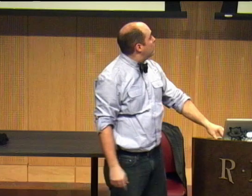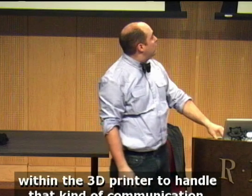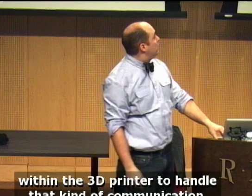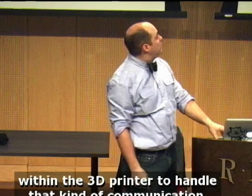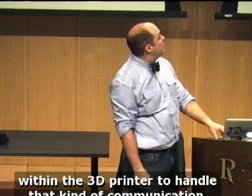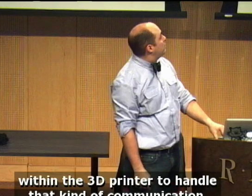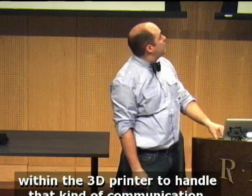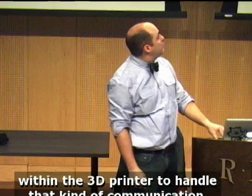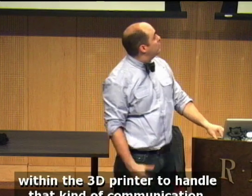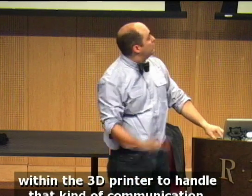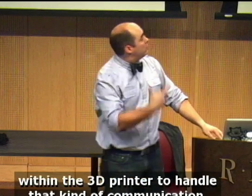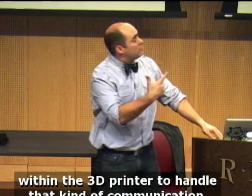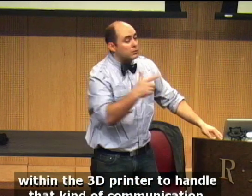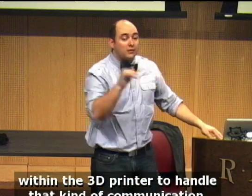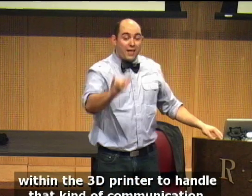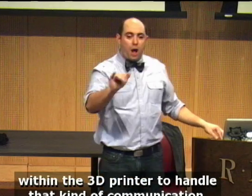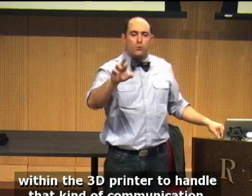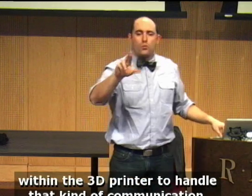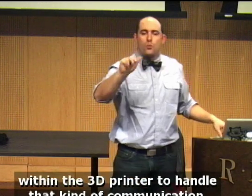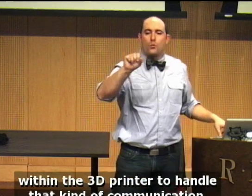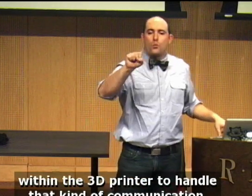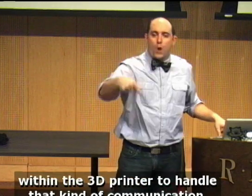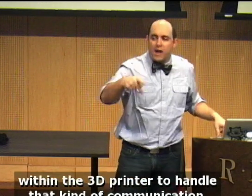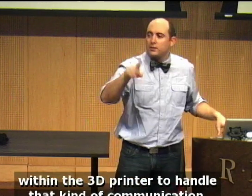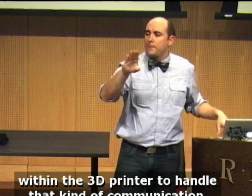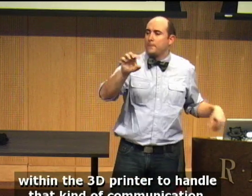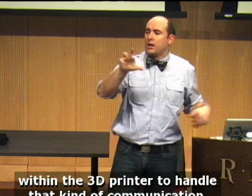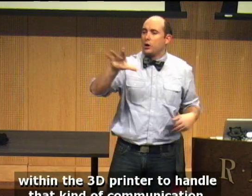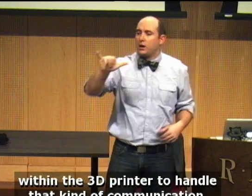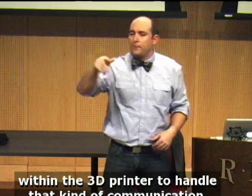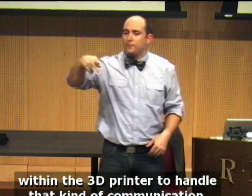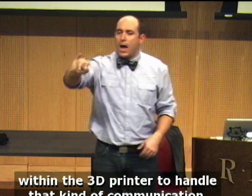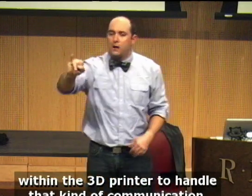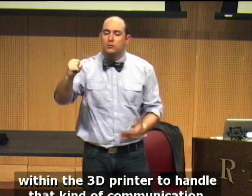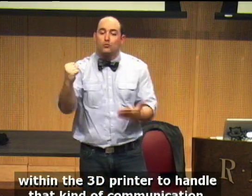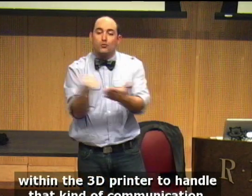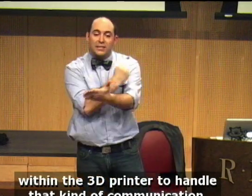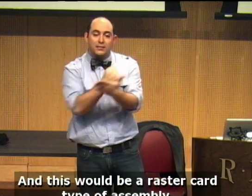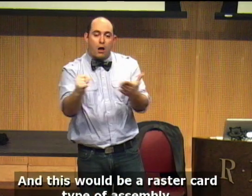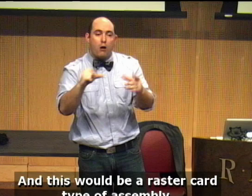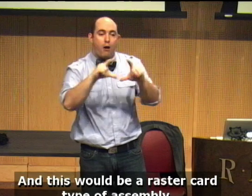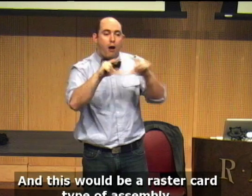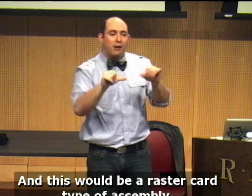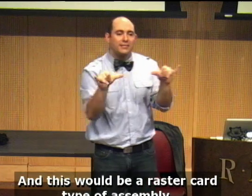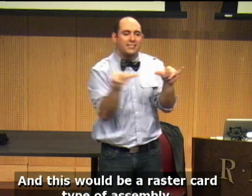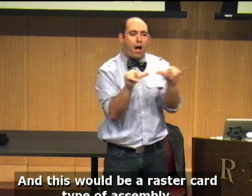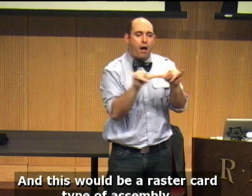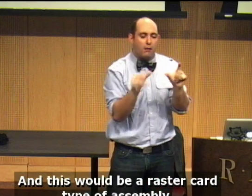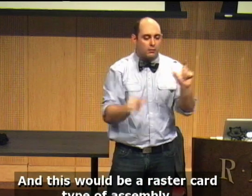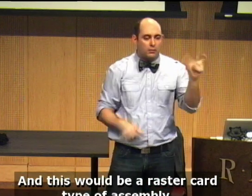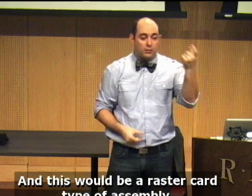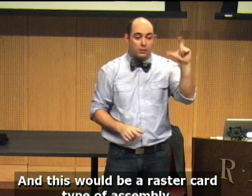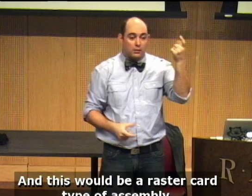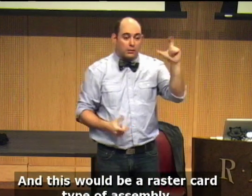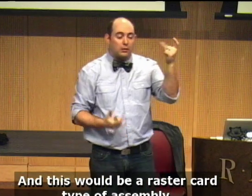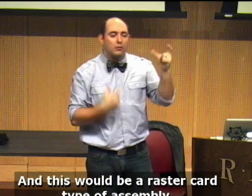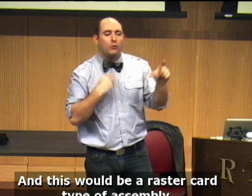3D printer to handle that kind of communication. And this would be a raster card type